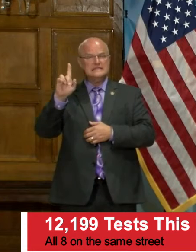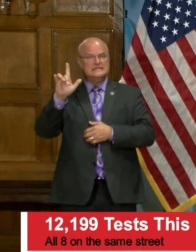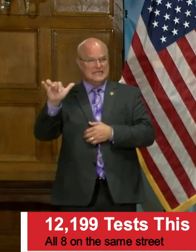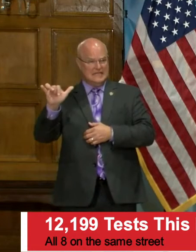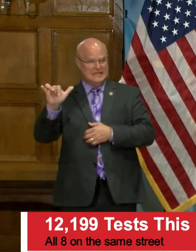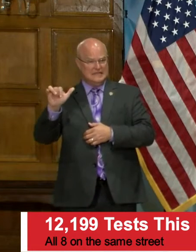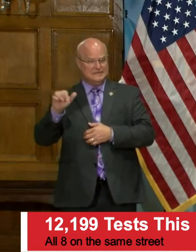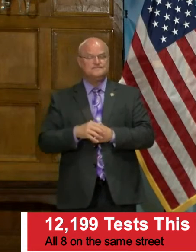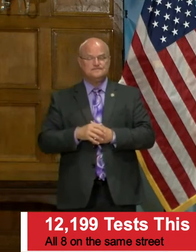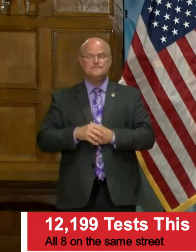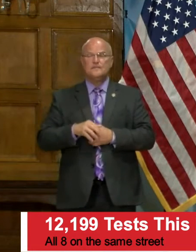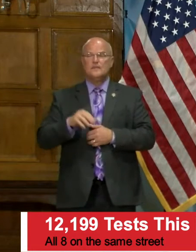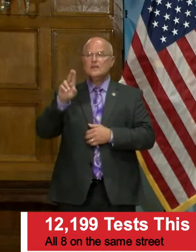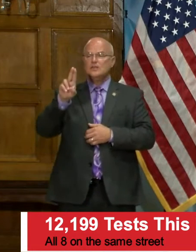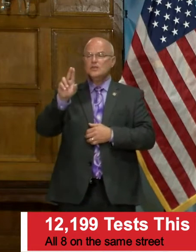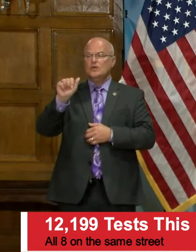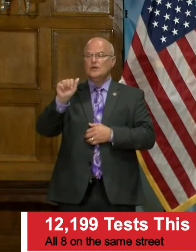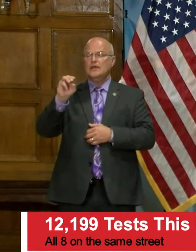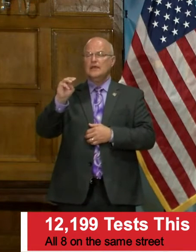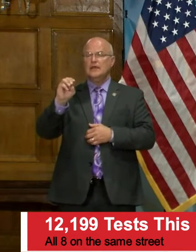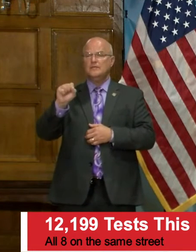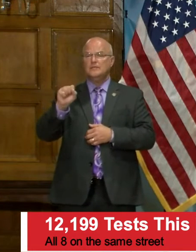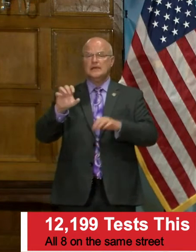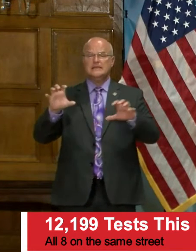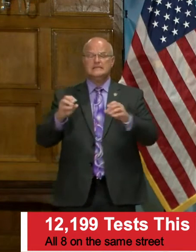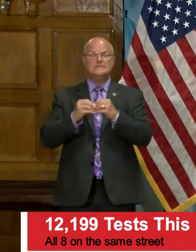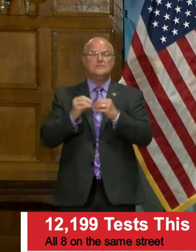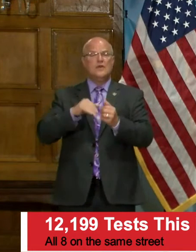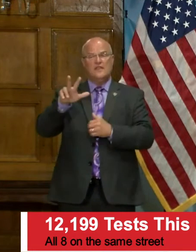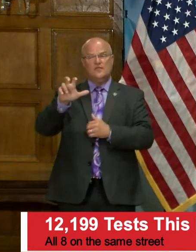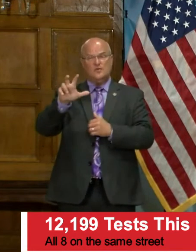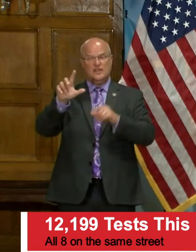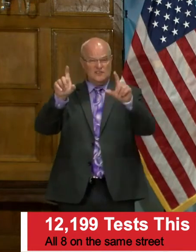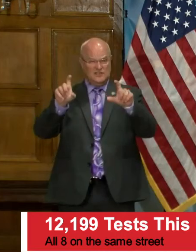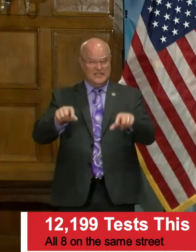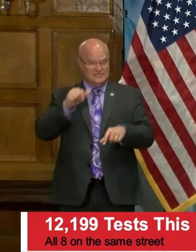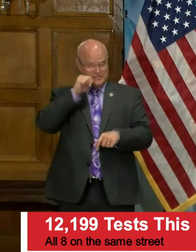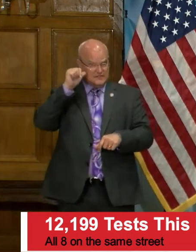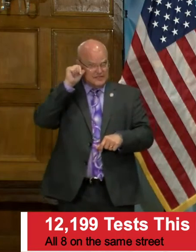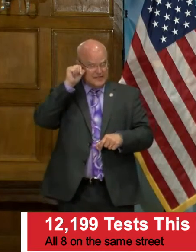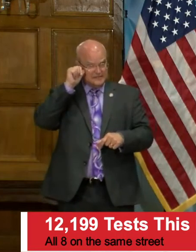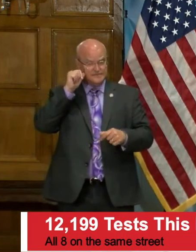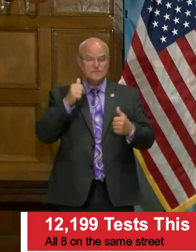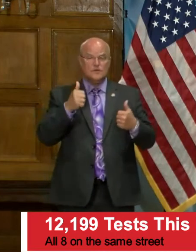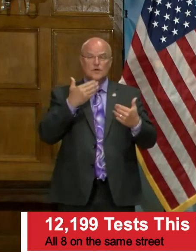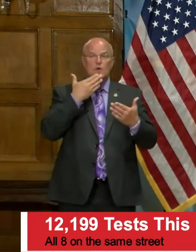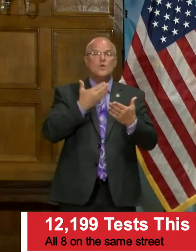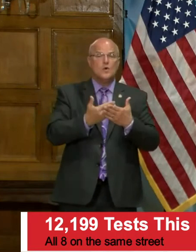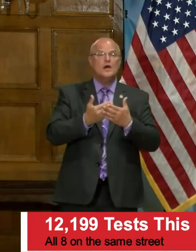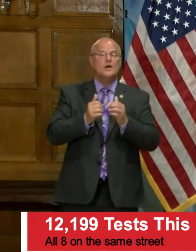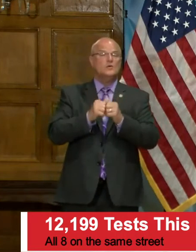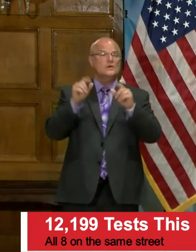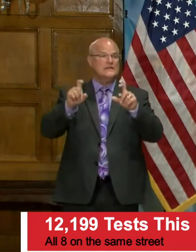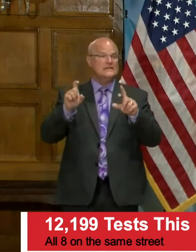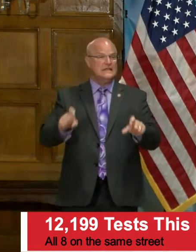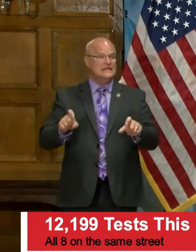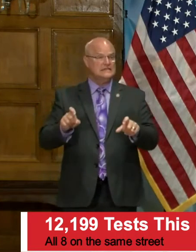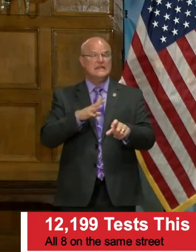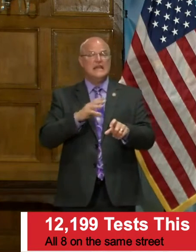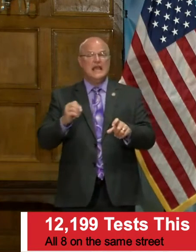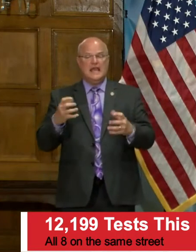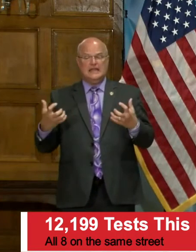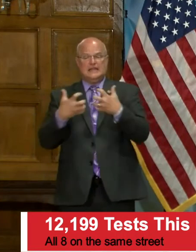has also did over 300 tests yesterday, so we're doing well in terms of our testing goals. And